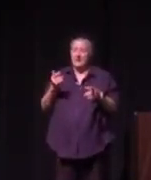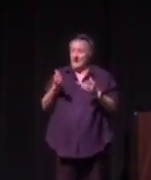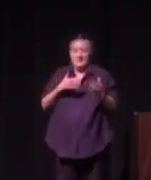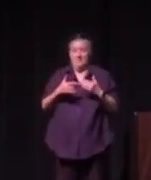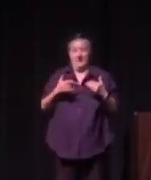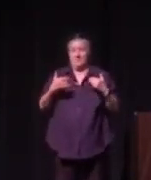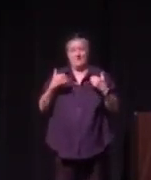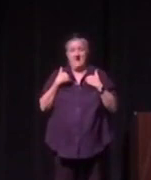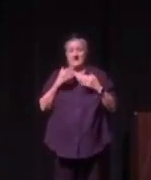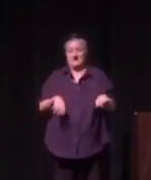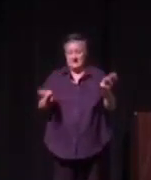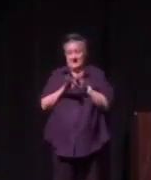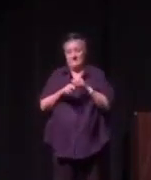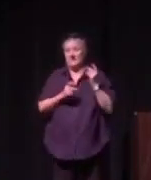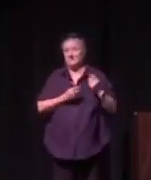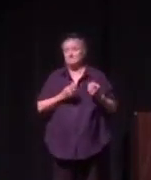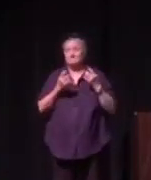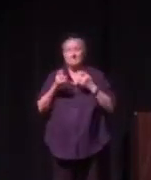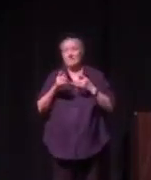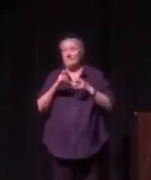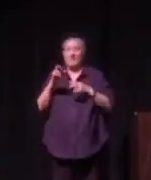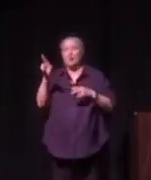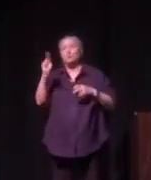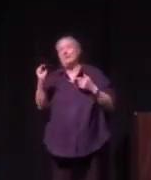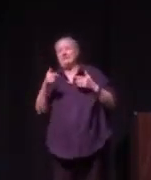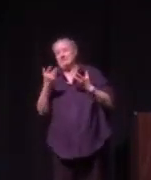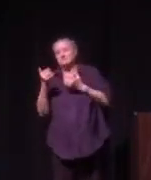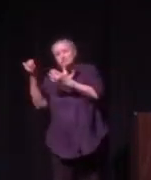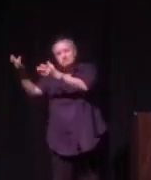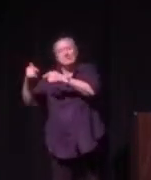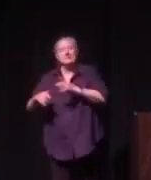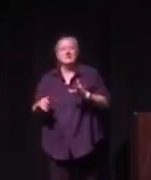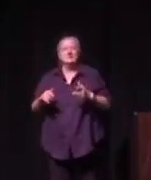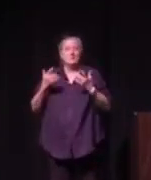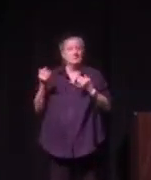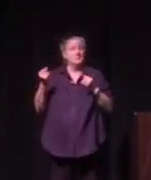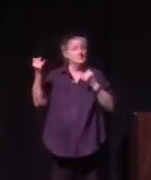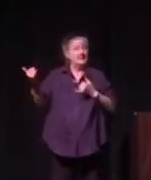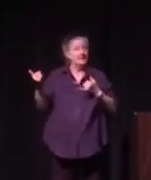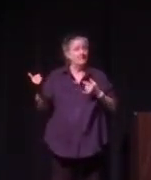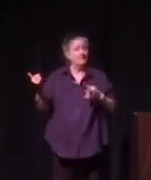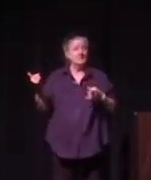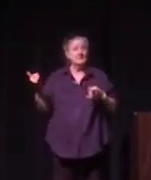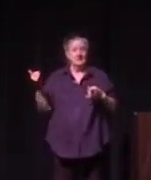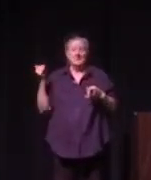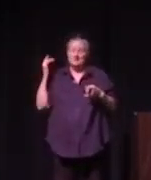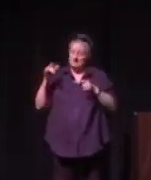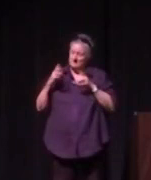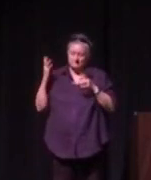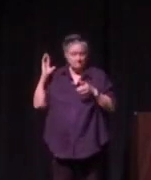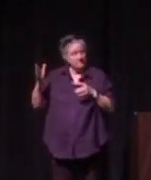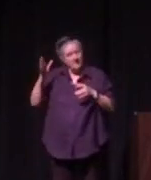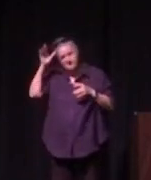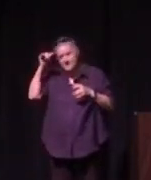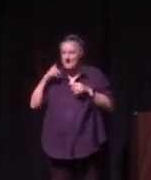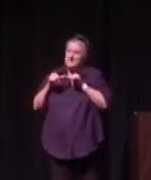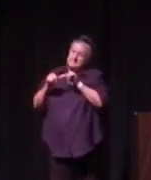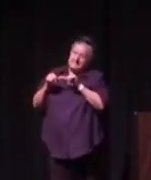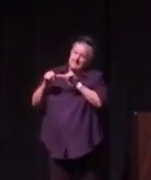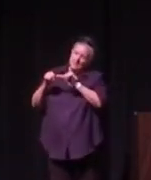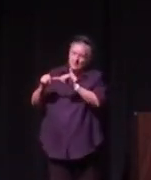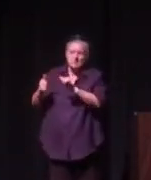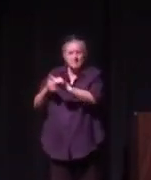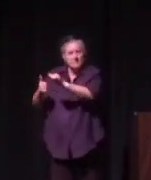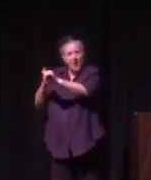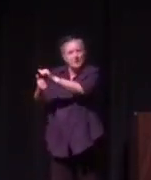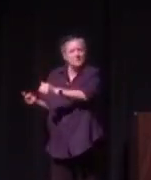Anyway, we've had a significant run, and what we're going to do now is we're going to continue to follow this fire as it works its